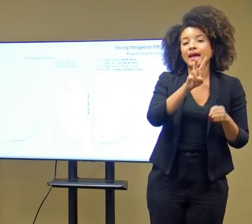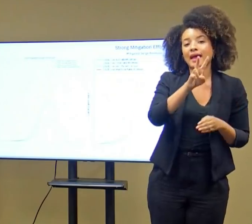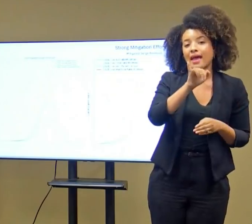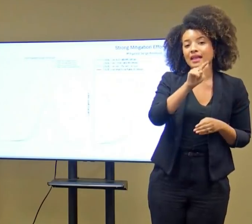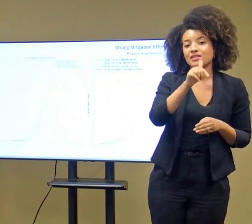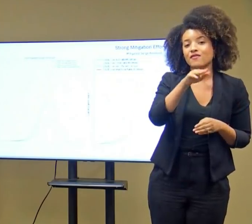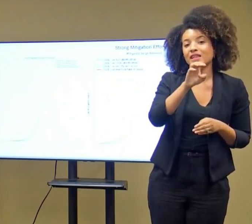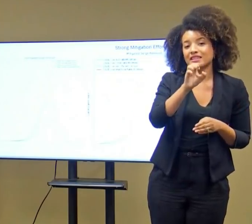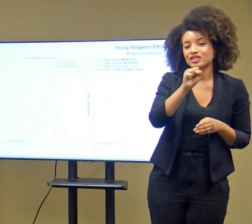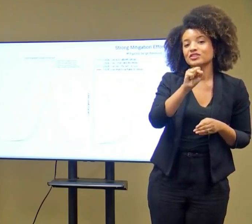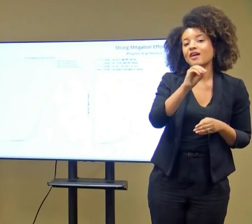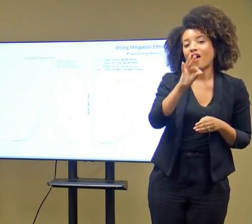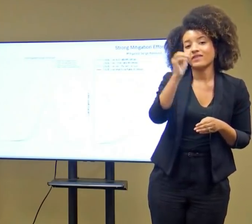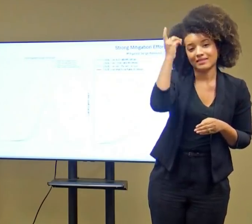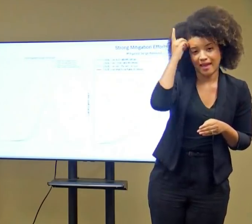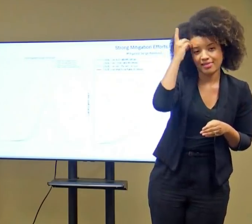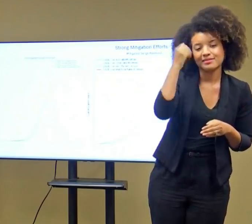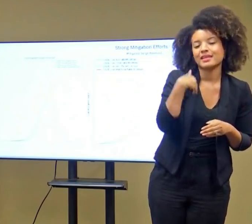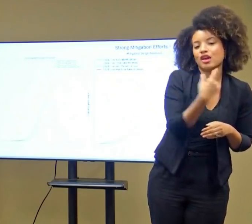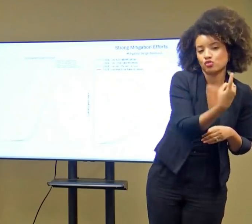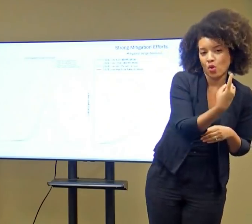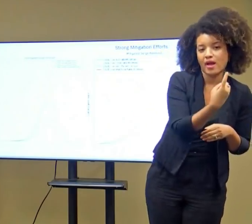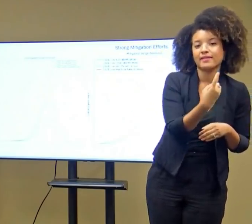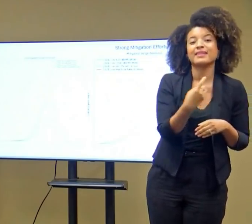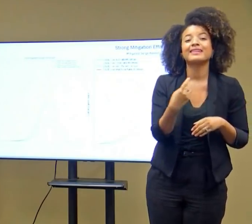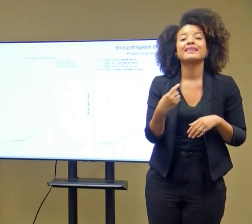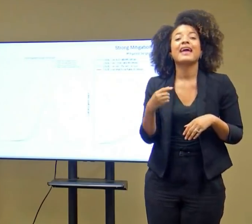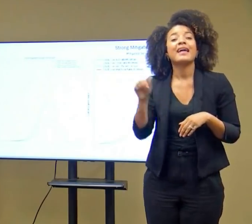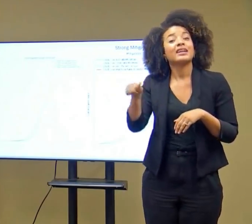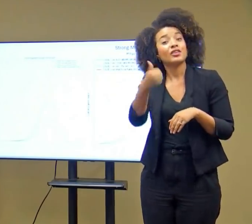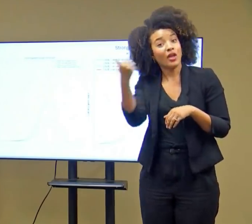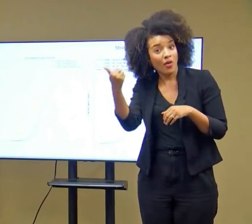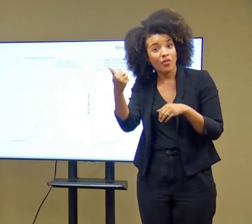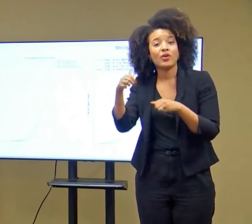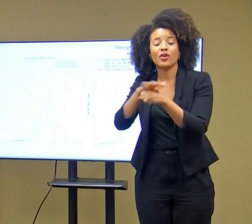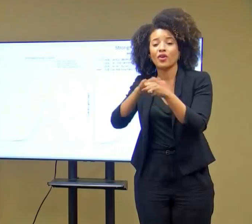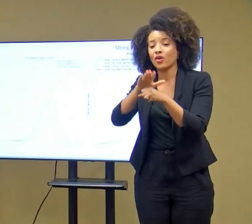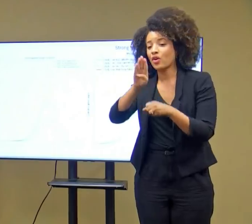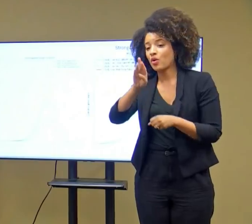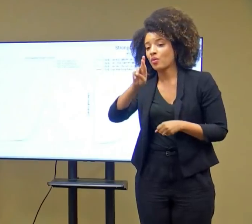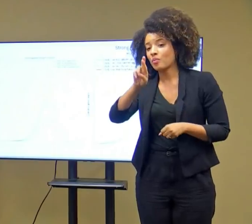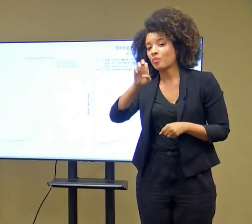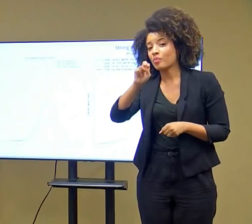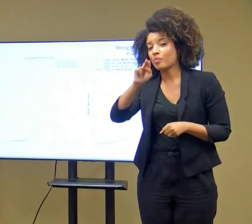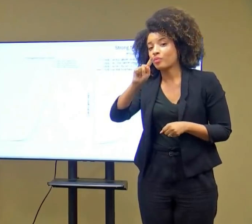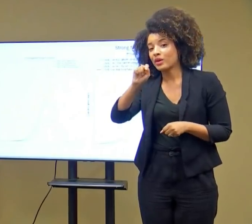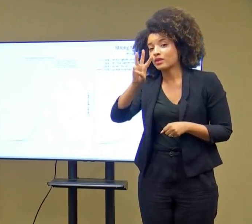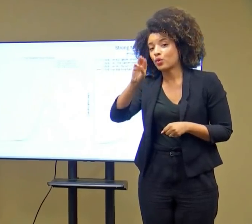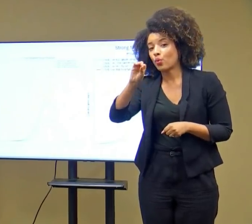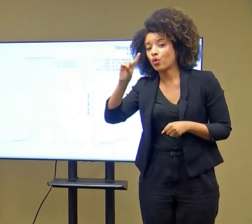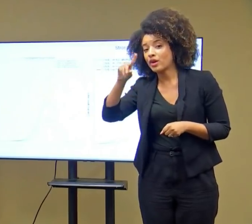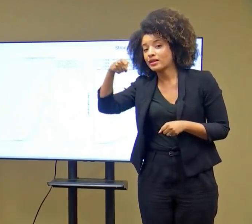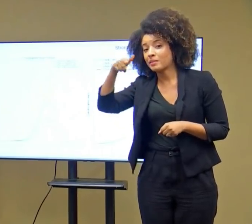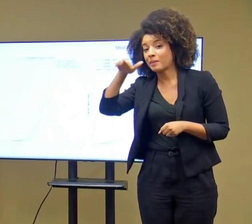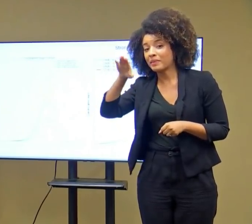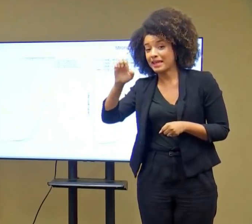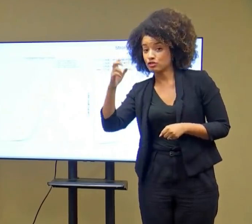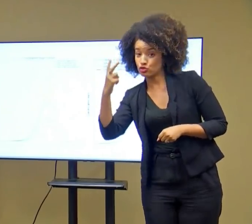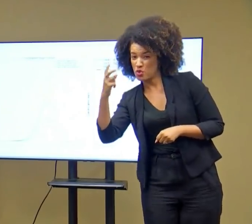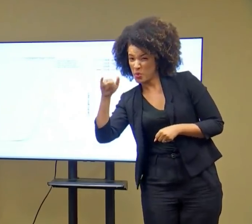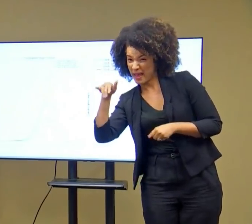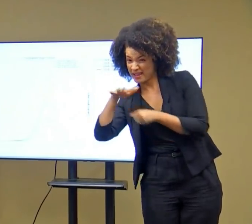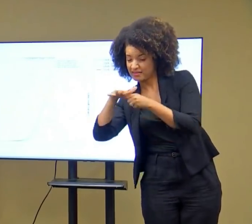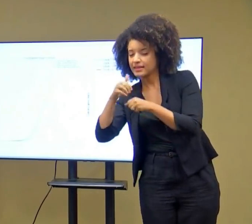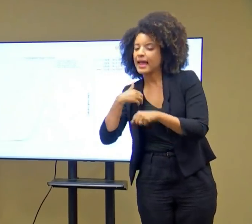resident. And a new one reporting now is Brentwood Place 2, now has 2 residents